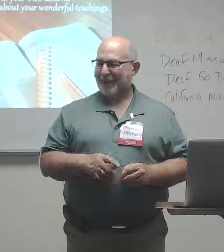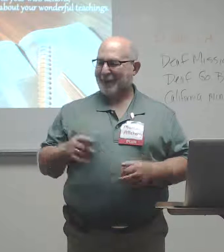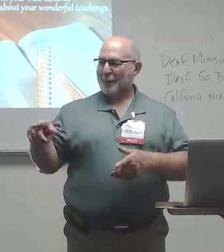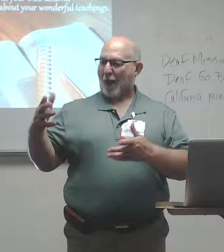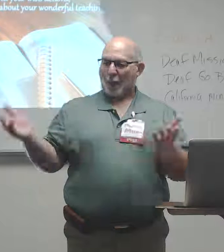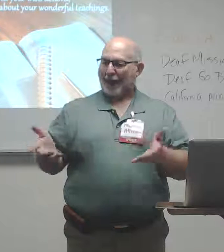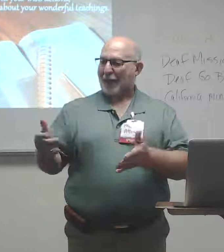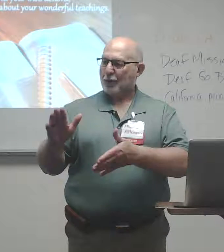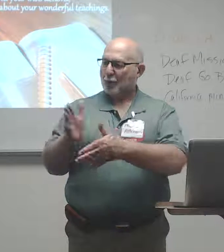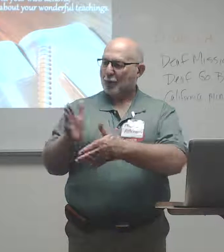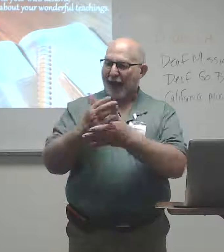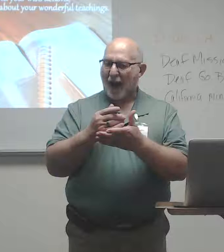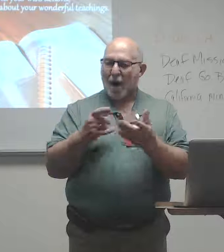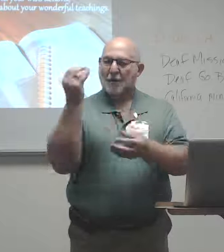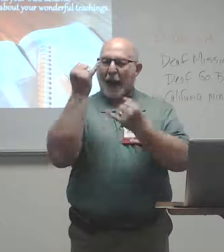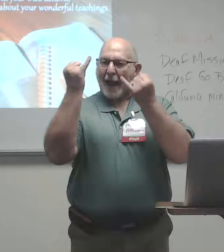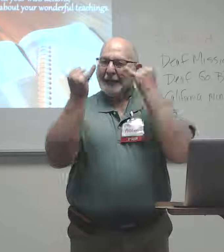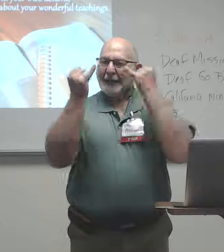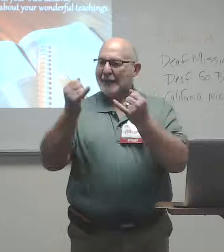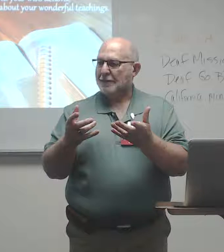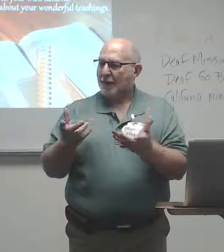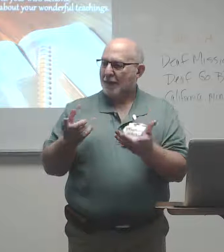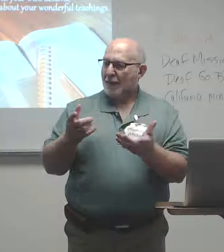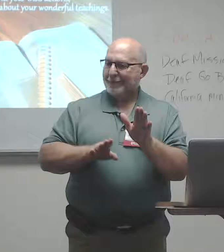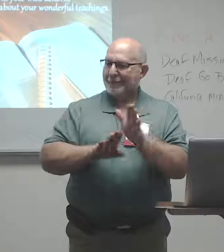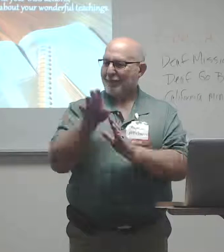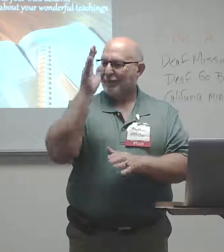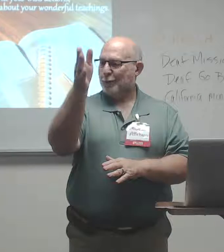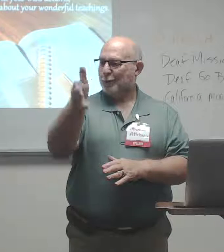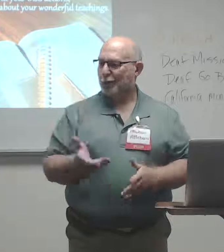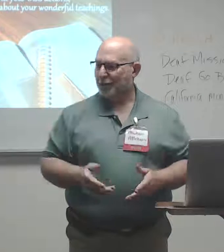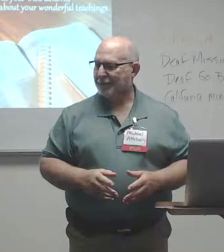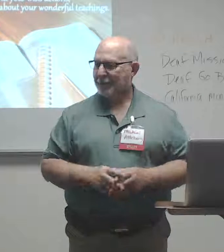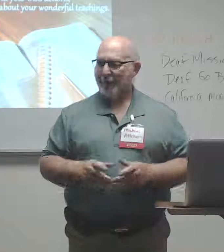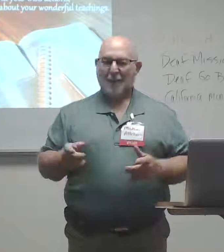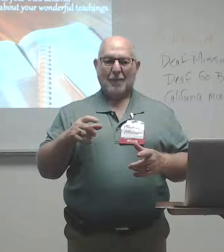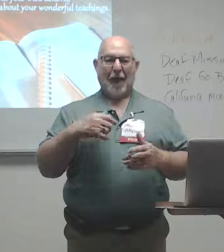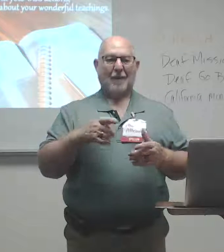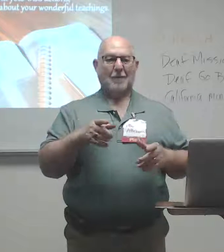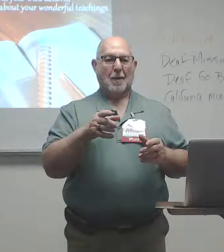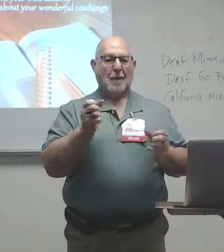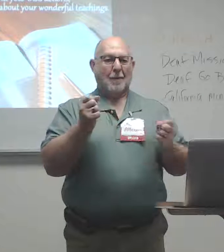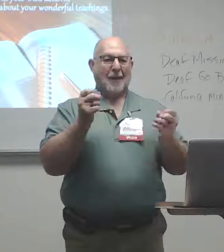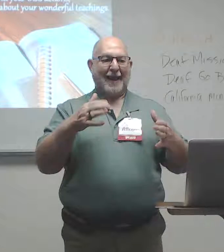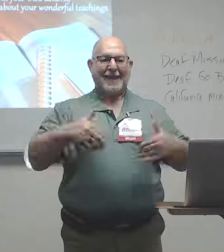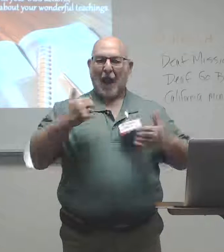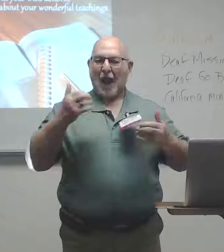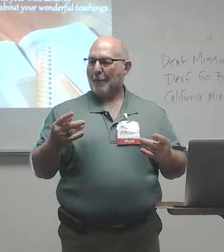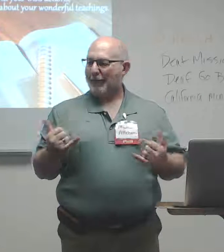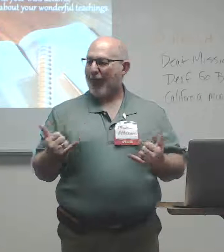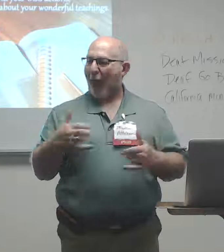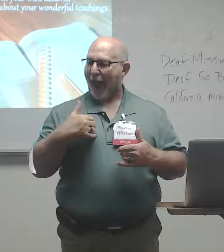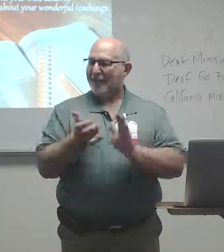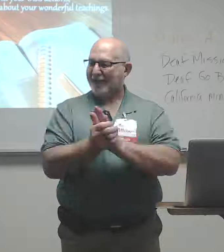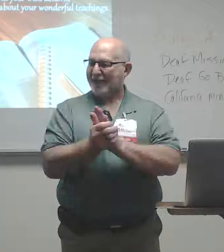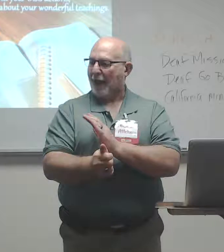That's why we're here to share the ideas, culture, that many young people now have the skill.